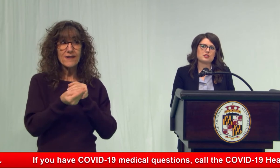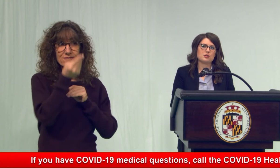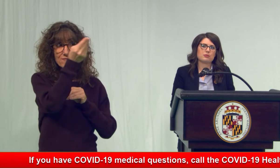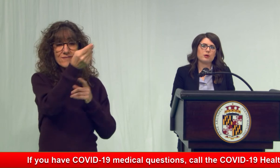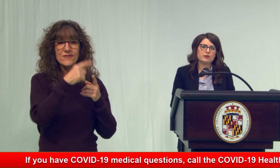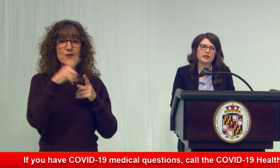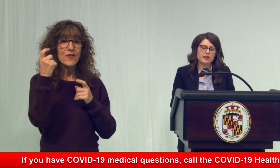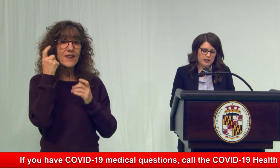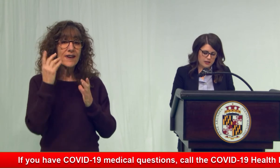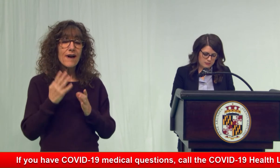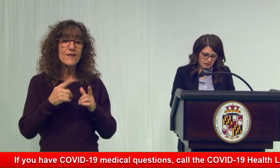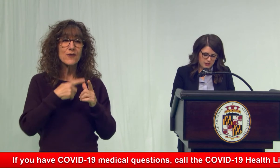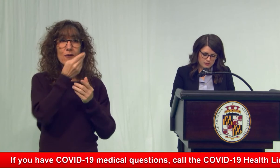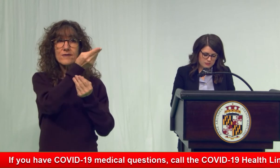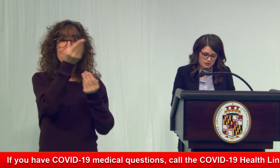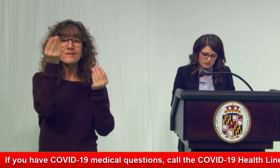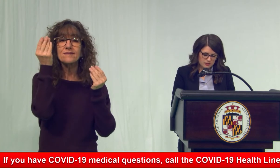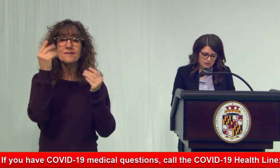or get those to the appropriate